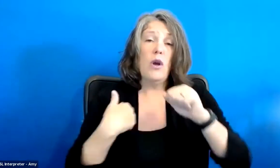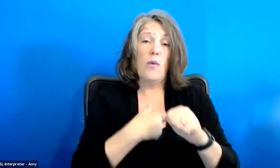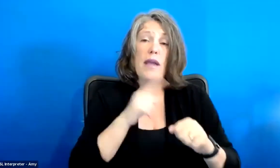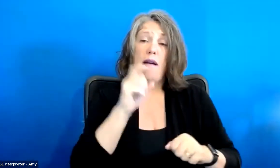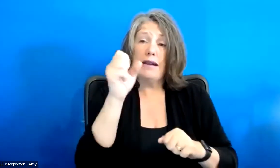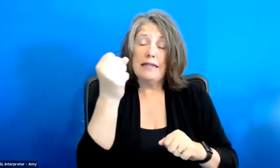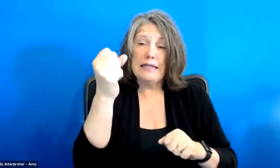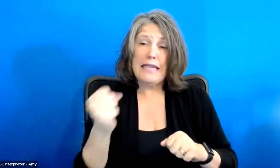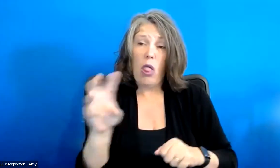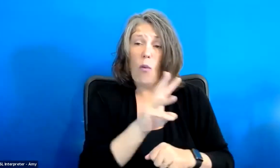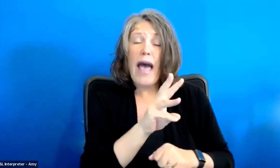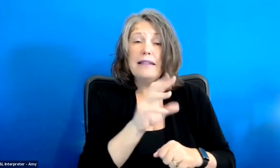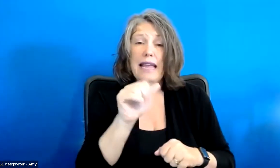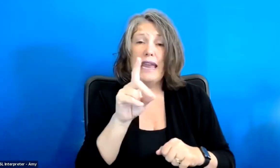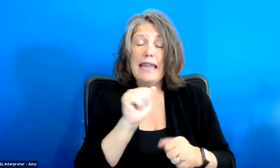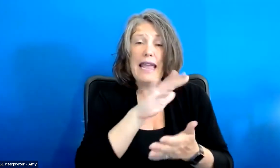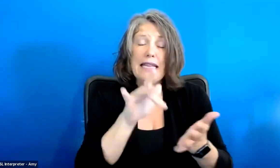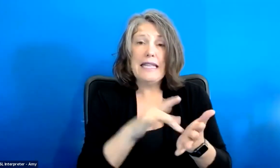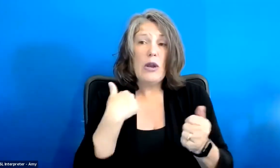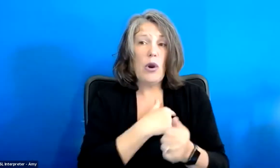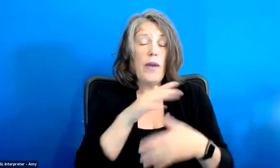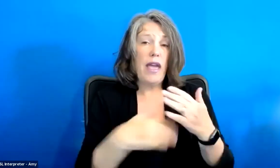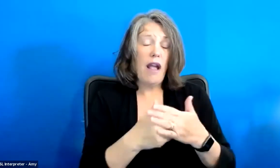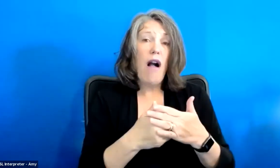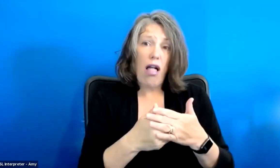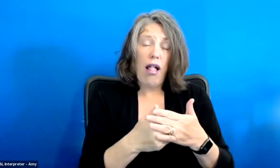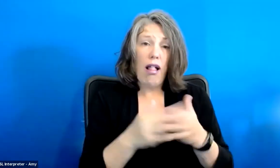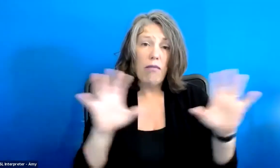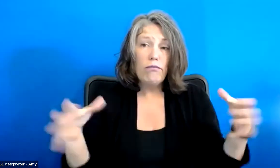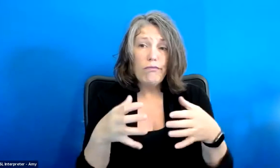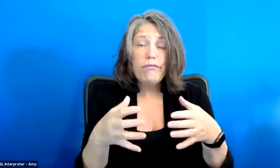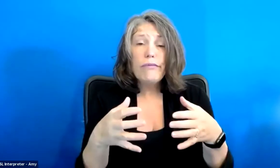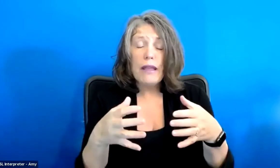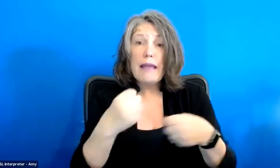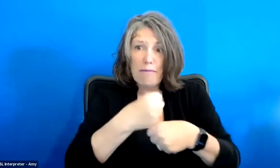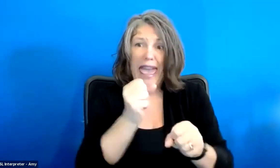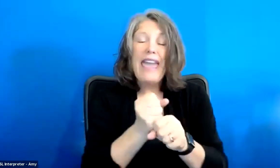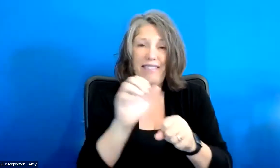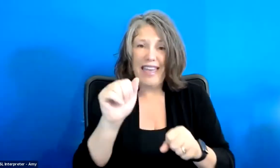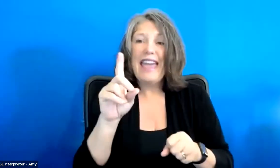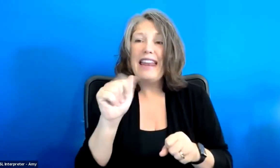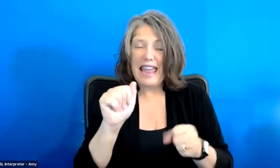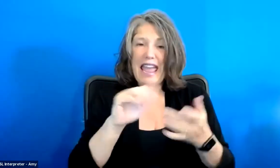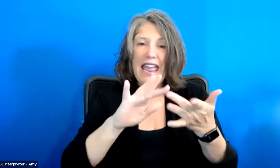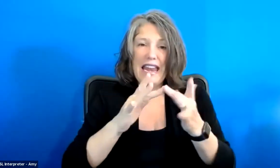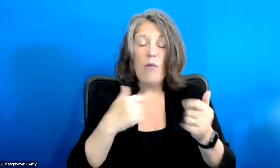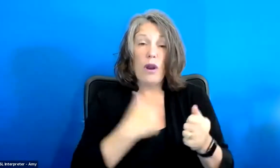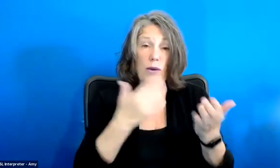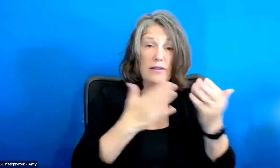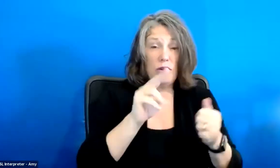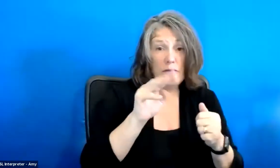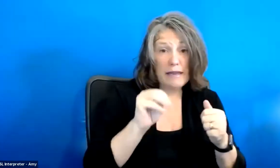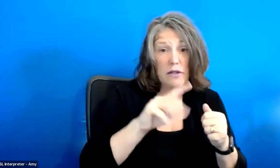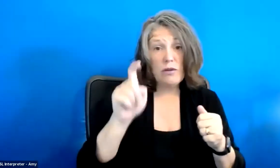Southwest ADA Center. We all comprise the ADA National Network. We serve New Mexico,